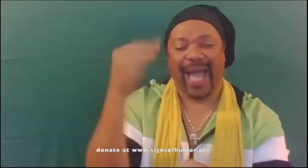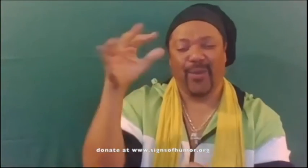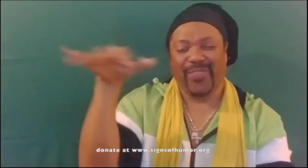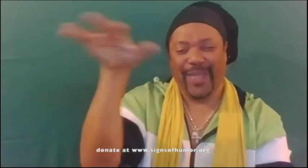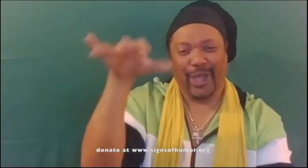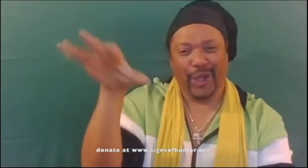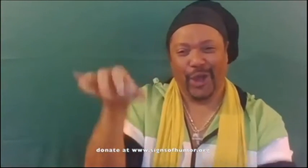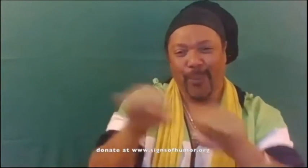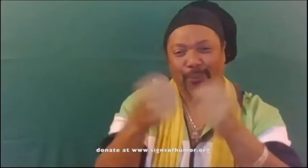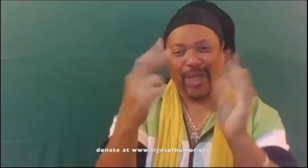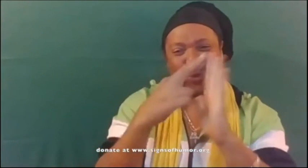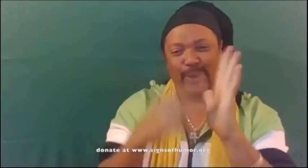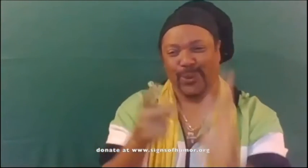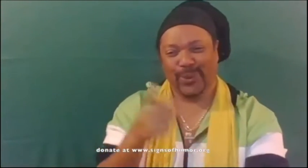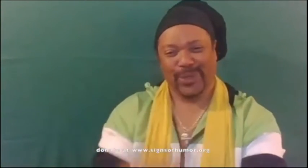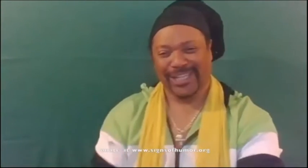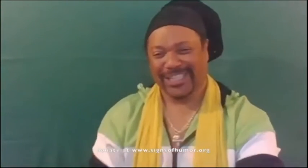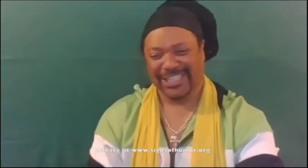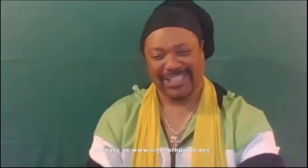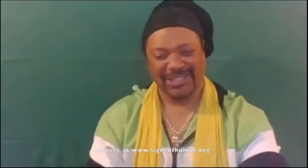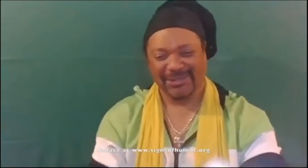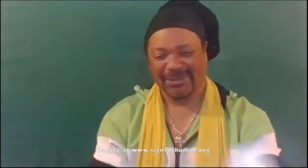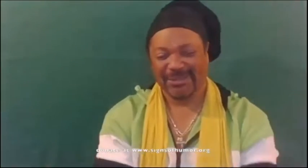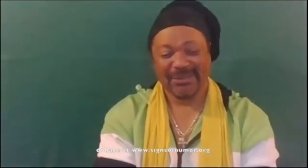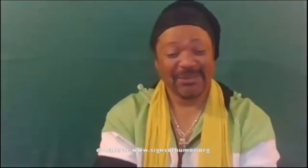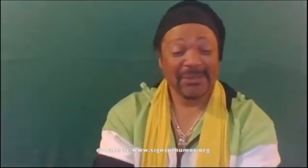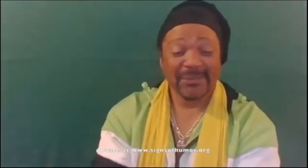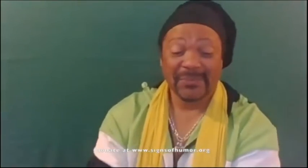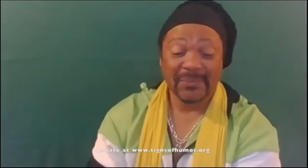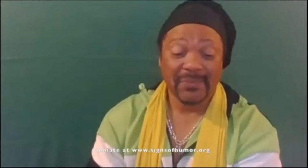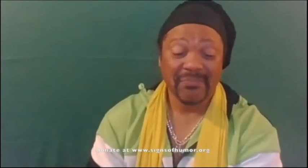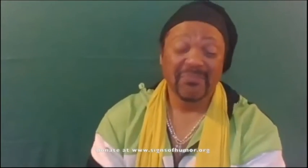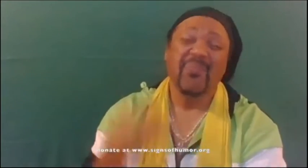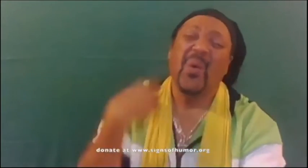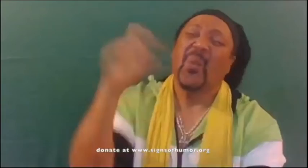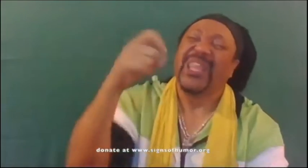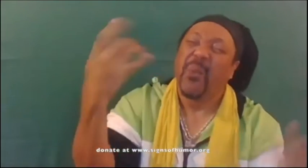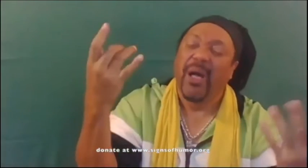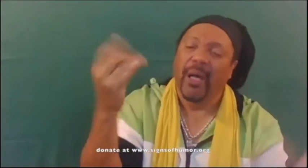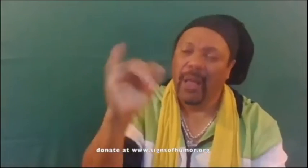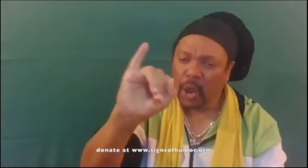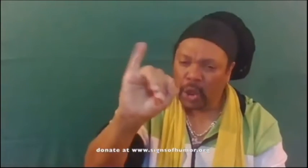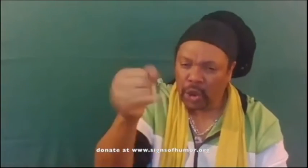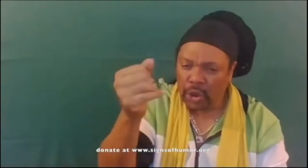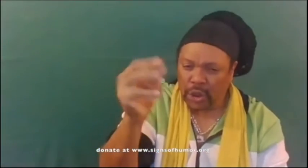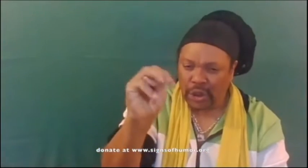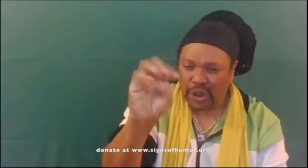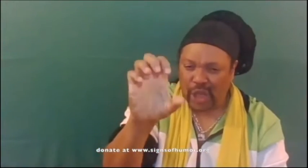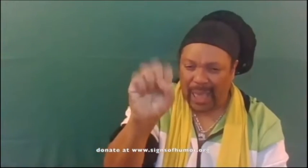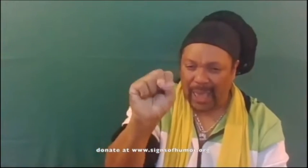Because there's not enough of us out there breaking the rules, expanding the rules, or more so redefining the rules, interpreter.